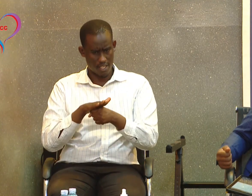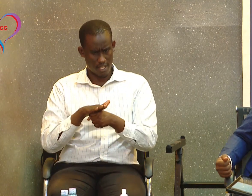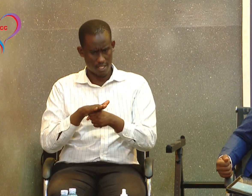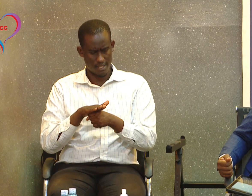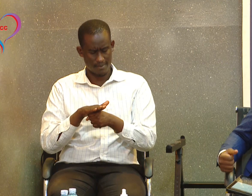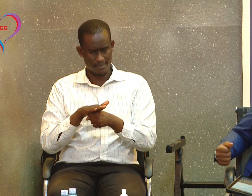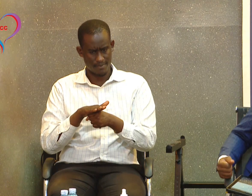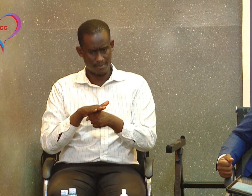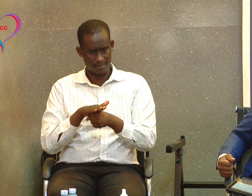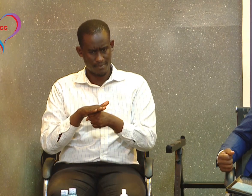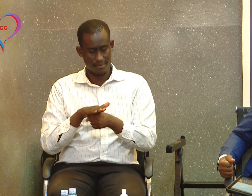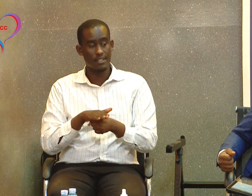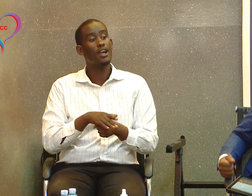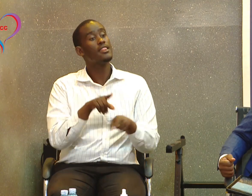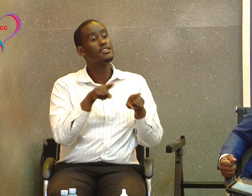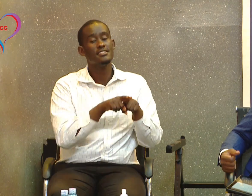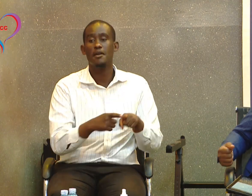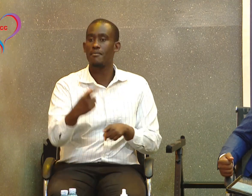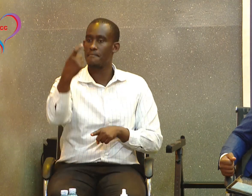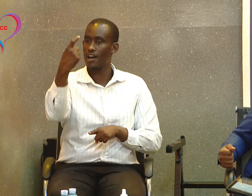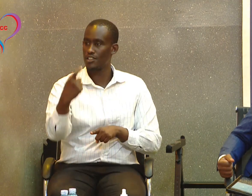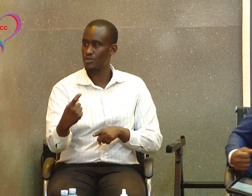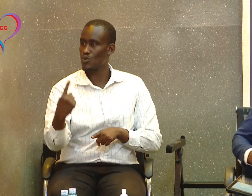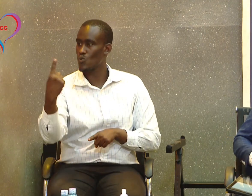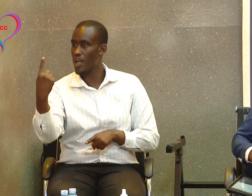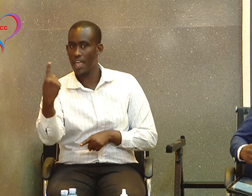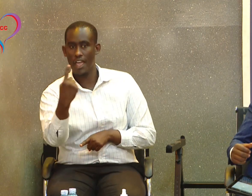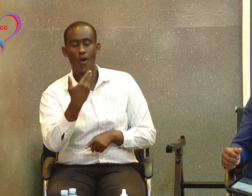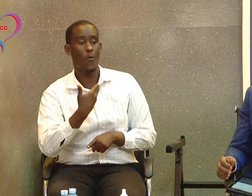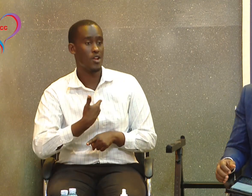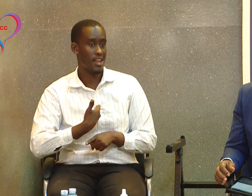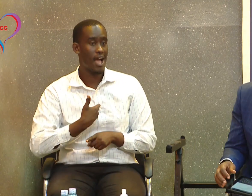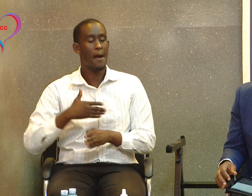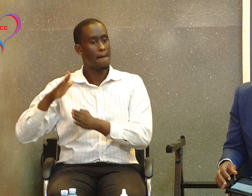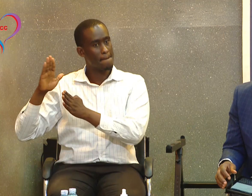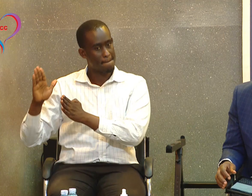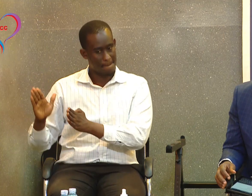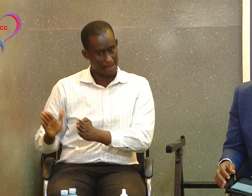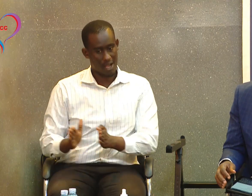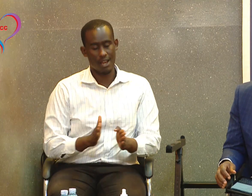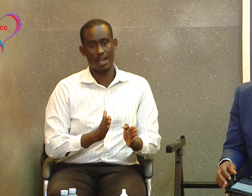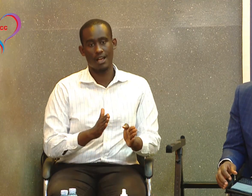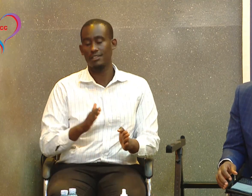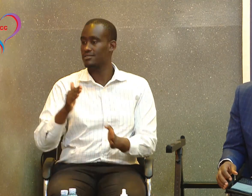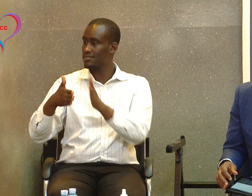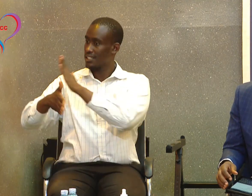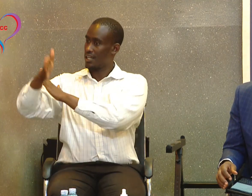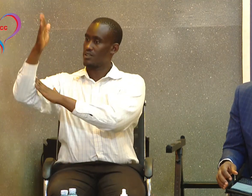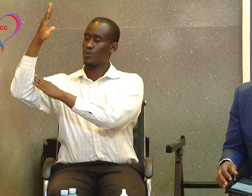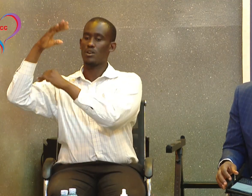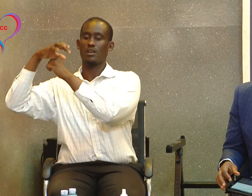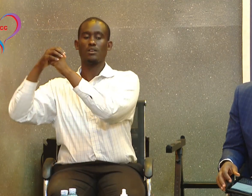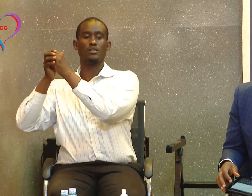factory yakakola. Naawe omuntu olina ekigendererwa ki Katonda yakutonda. If this seat I'm sitting on